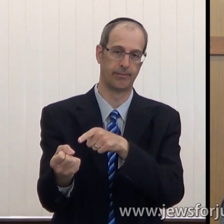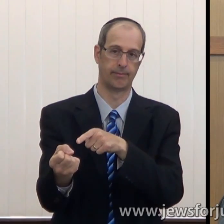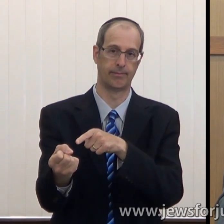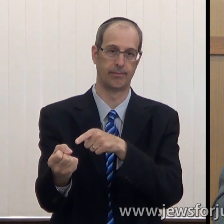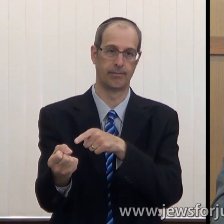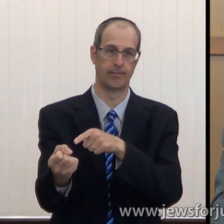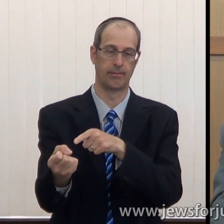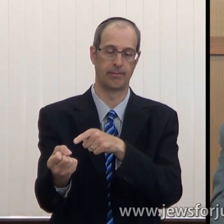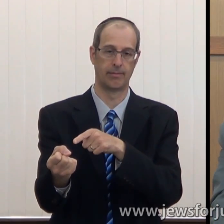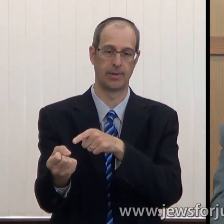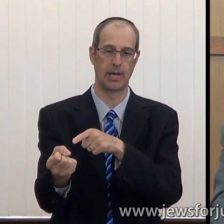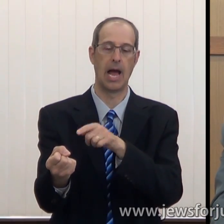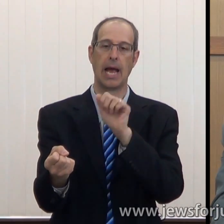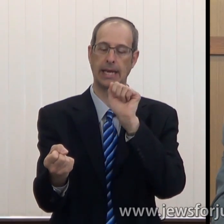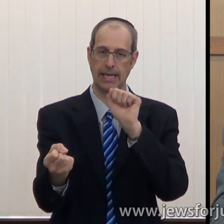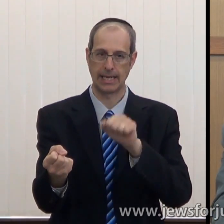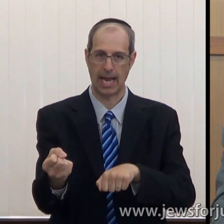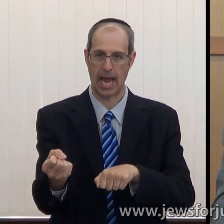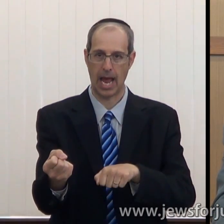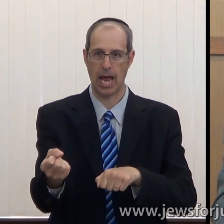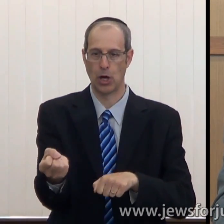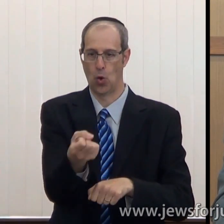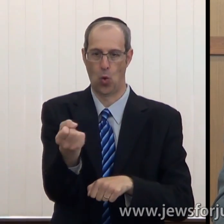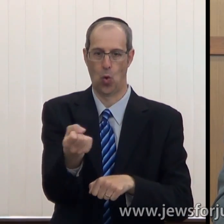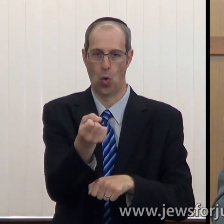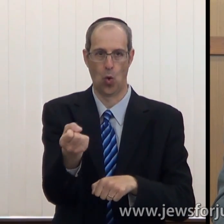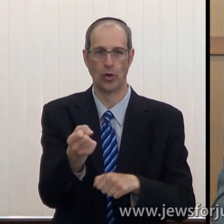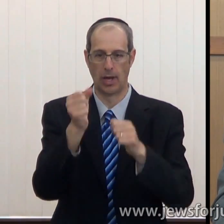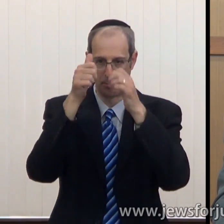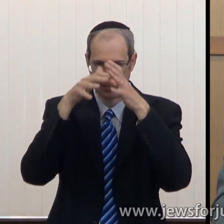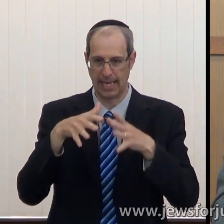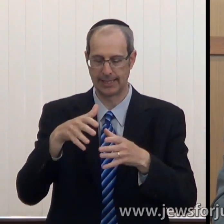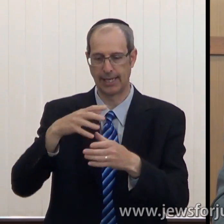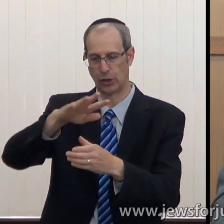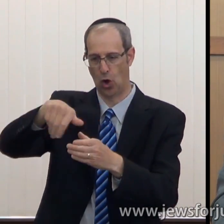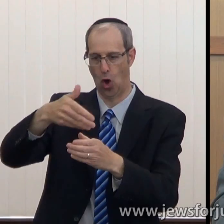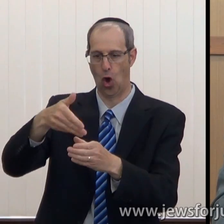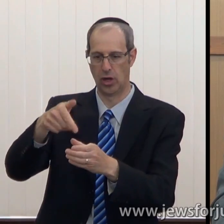that can contain blessings,